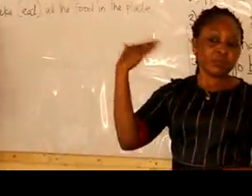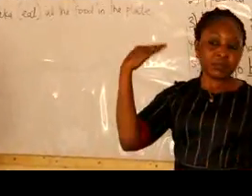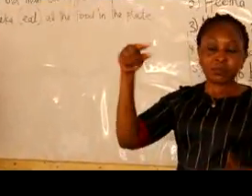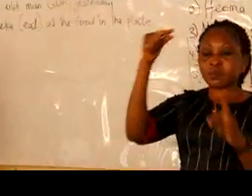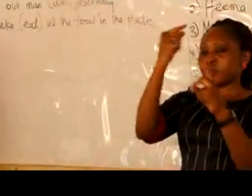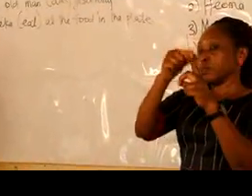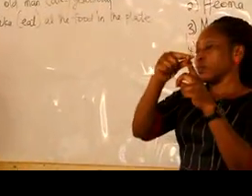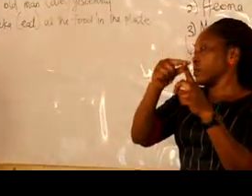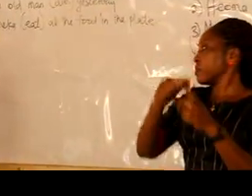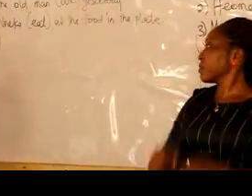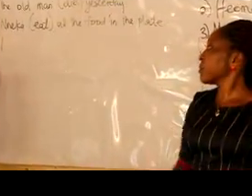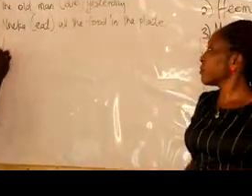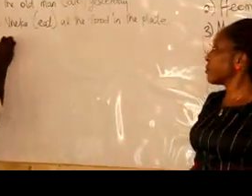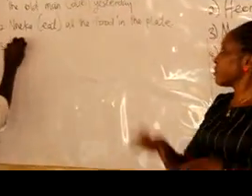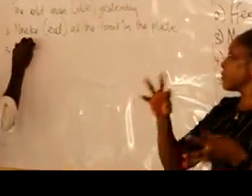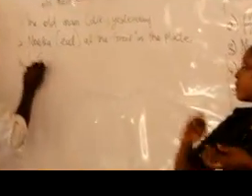I